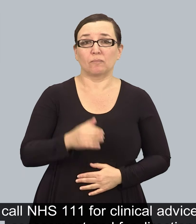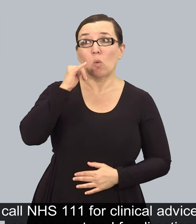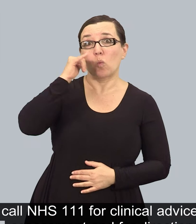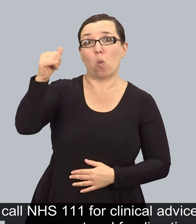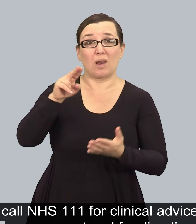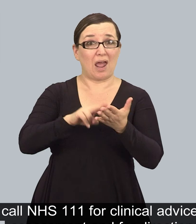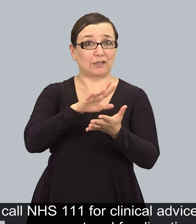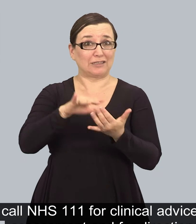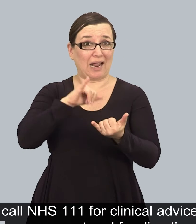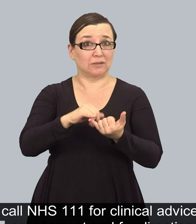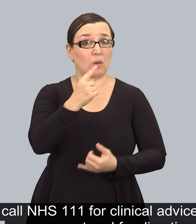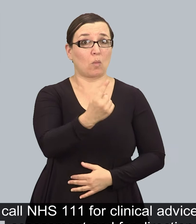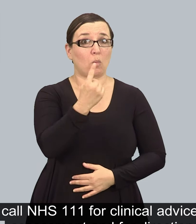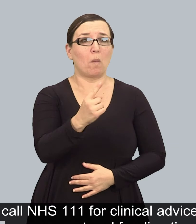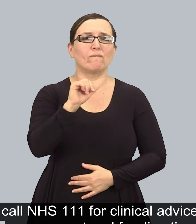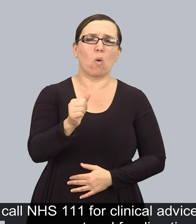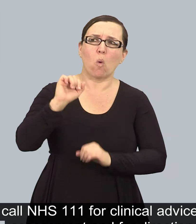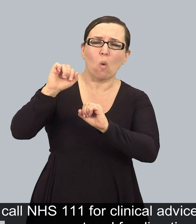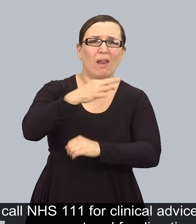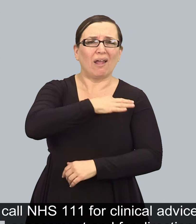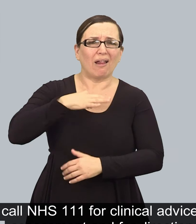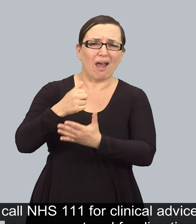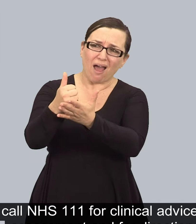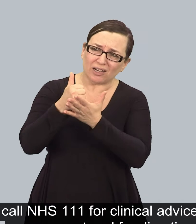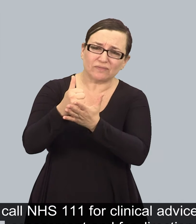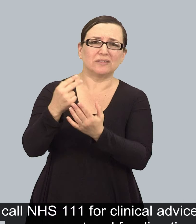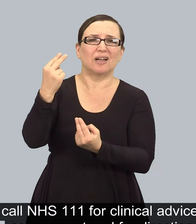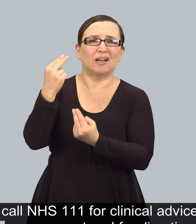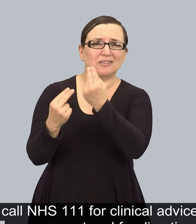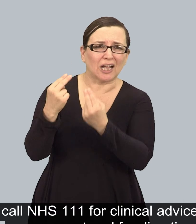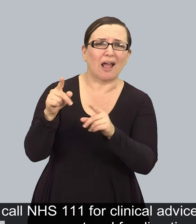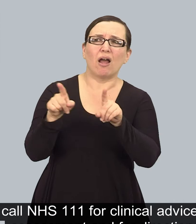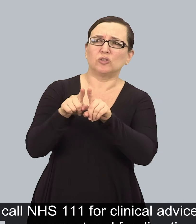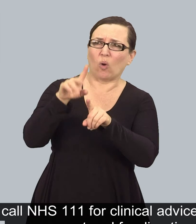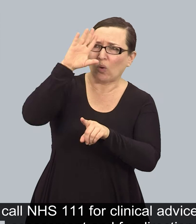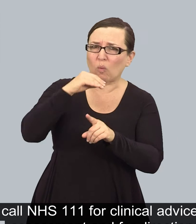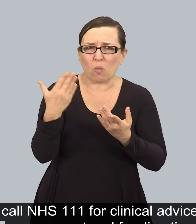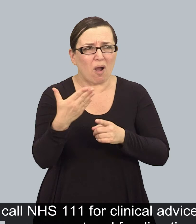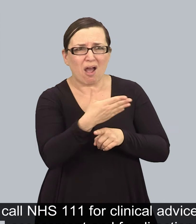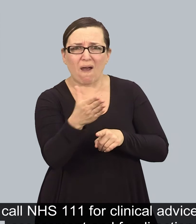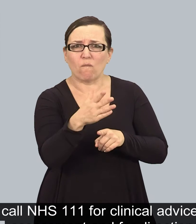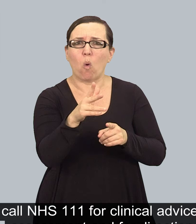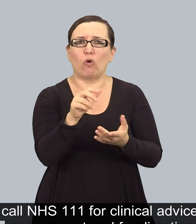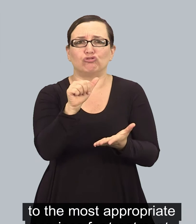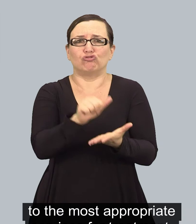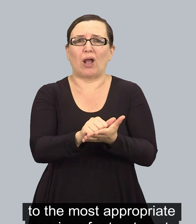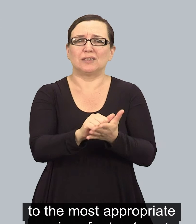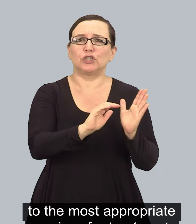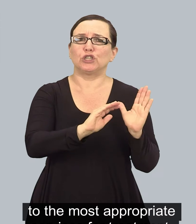Call NHS 111 for clinical advice, assessment and for direction to the most appropriate